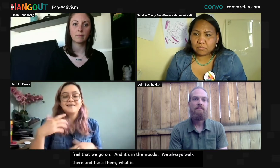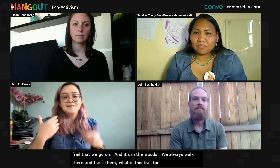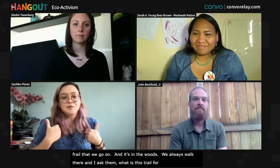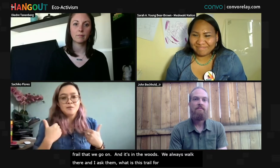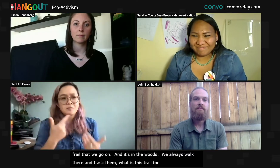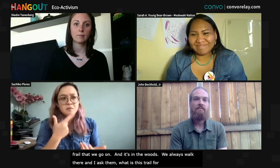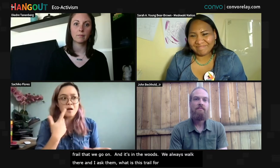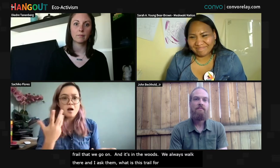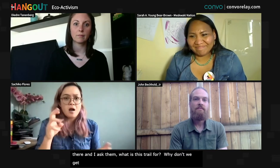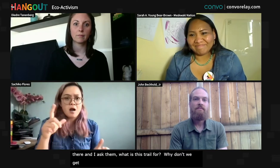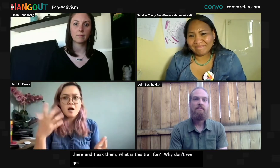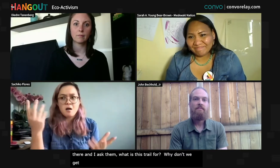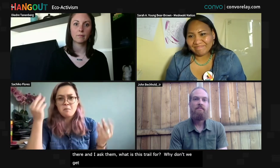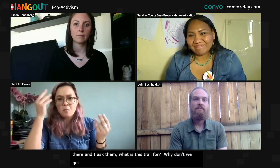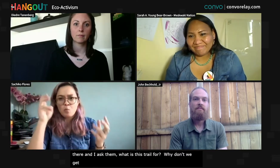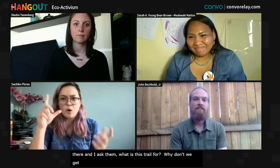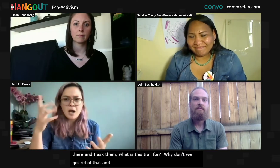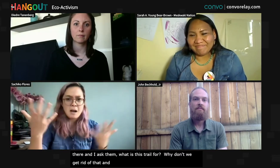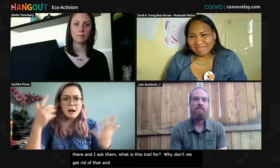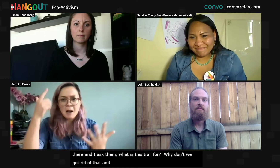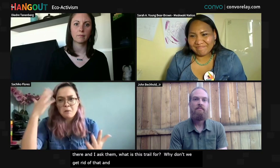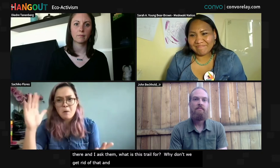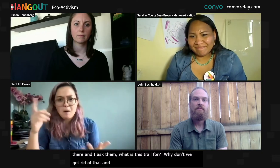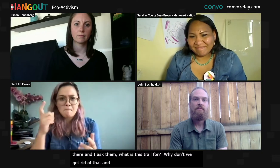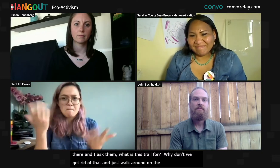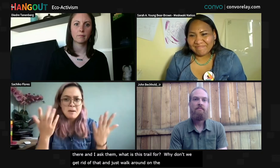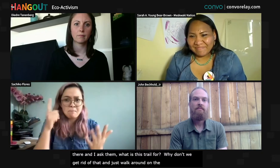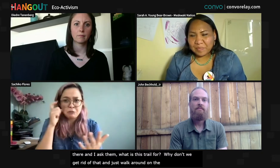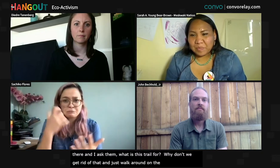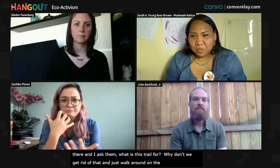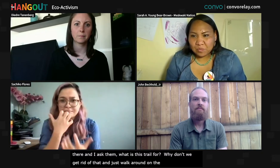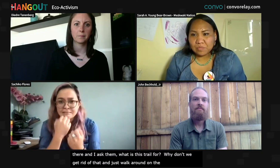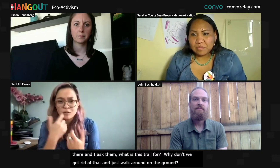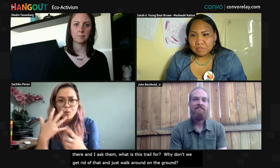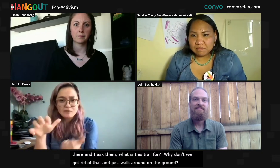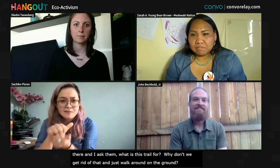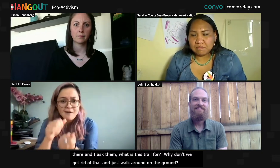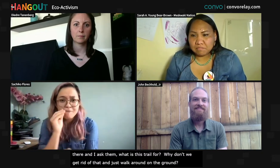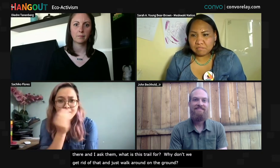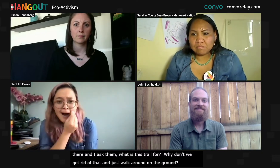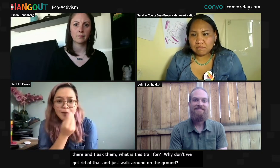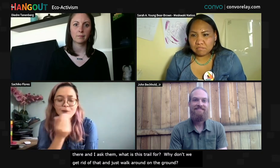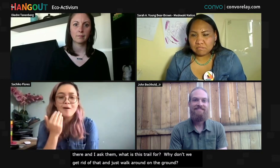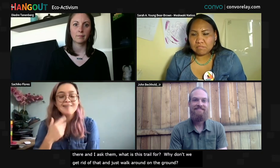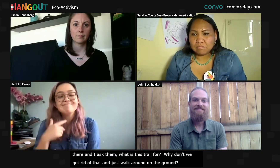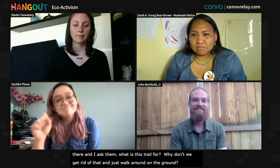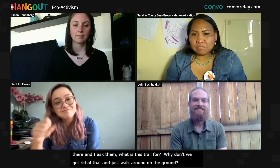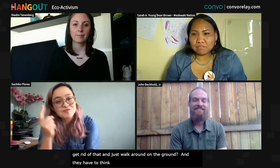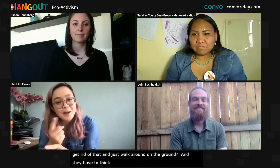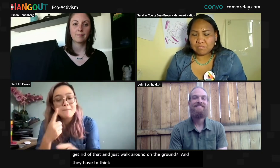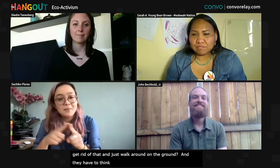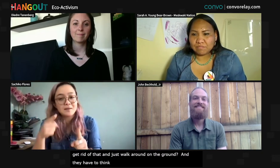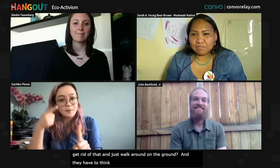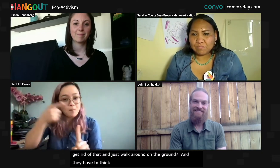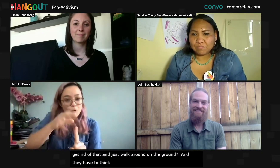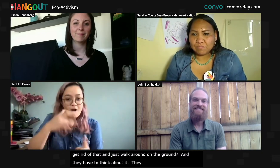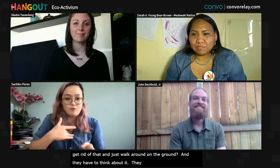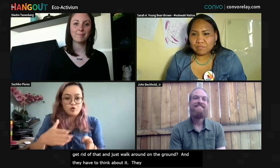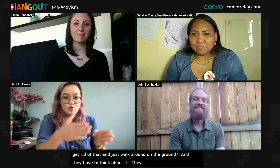ground? And they have to think about it. They don't know. And they say, well, maybe we don't want to damage the flowers. Maybe we're conserving the land.